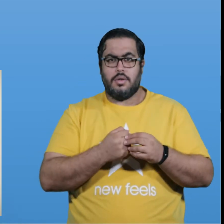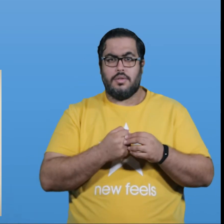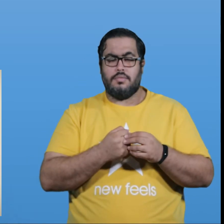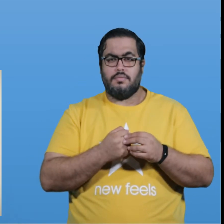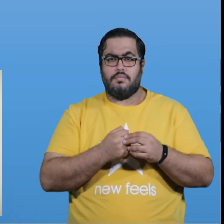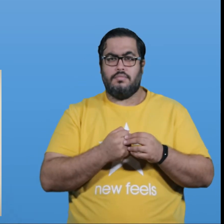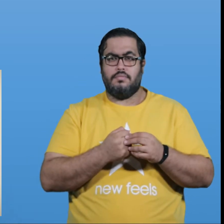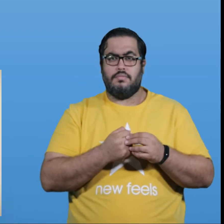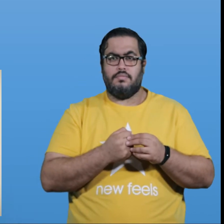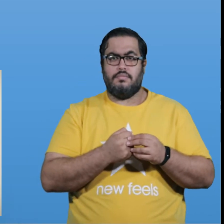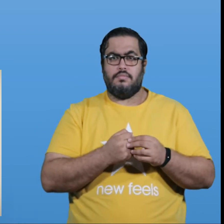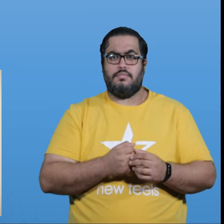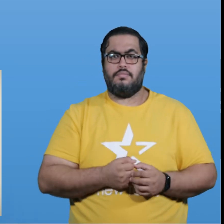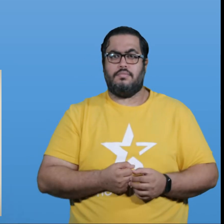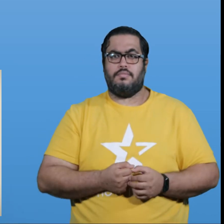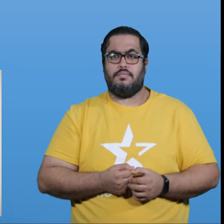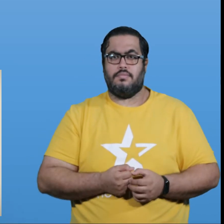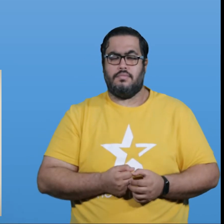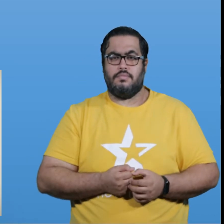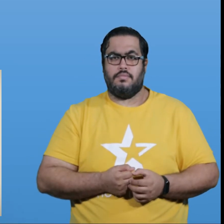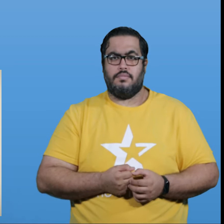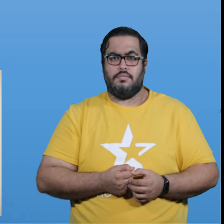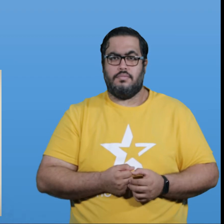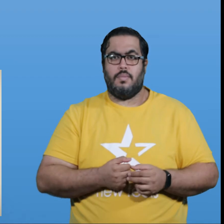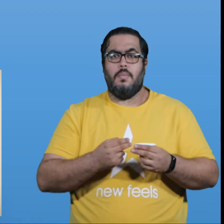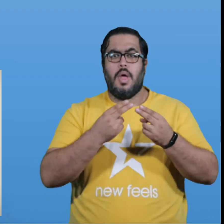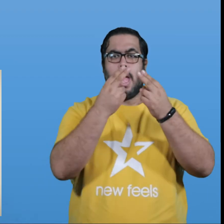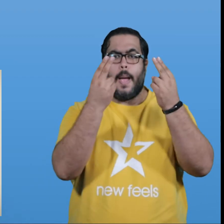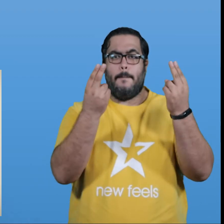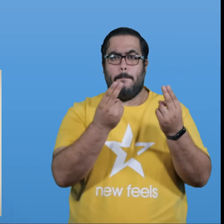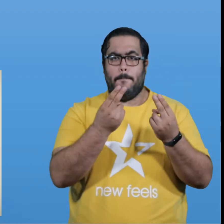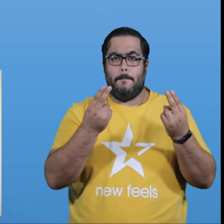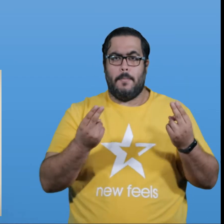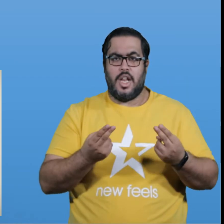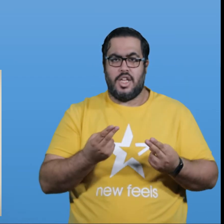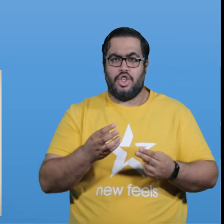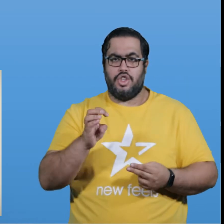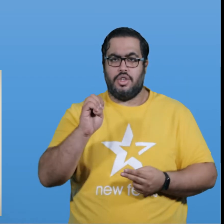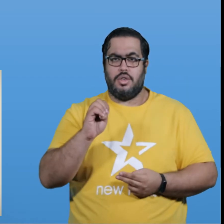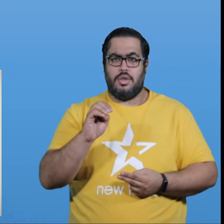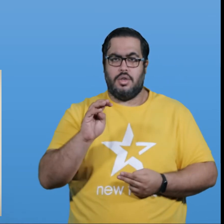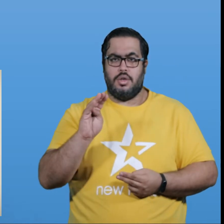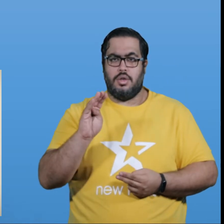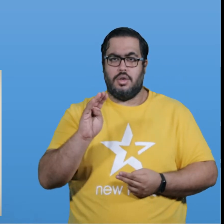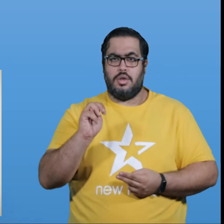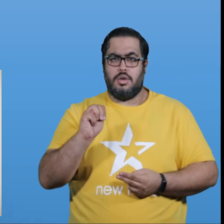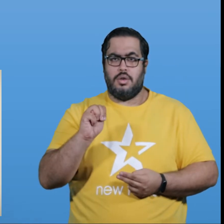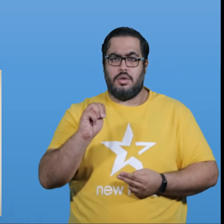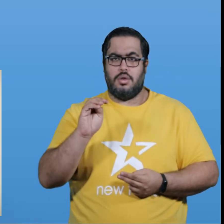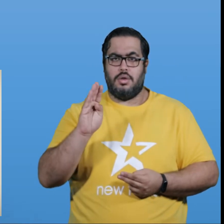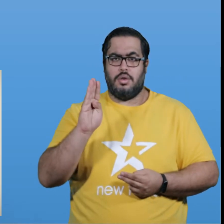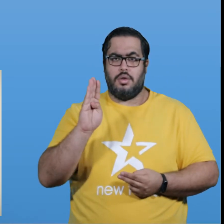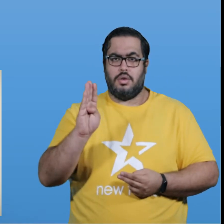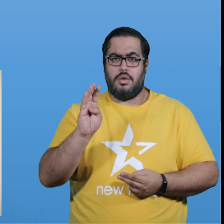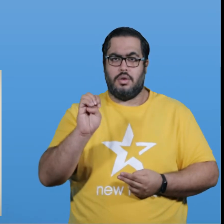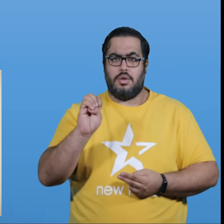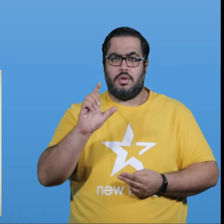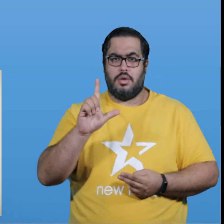Here we have sentence 2. When it comes to summarizing, you should blank the sentences in your